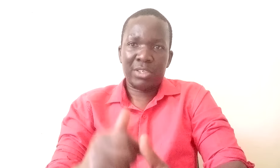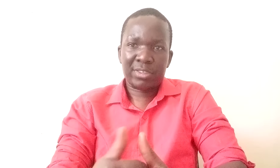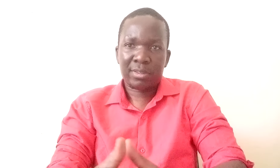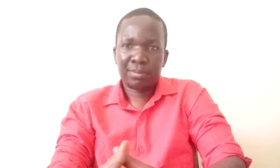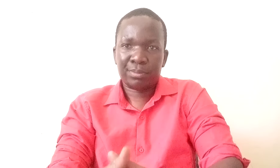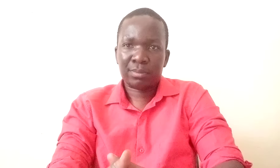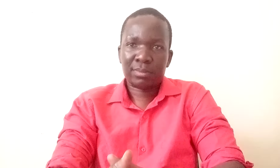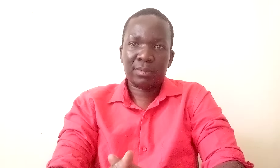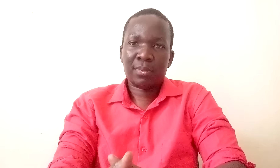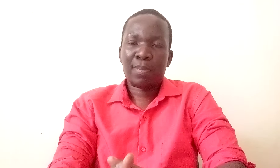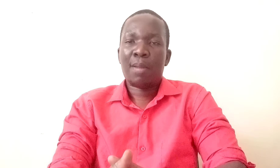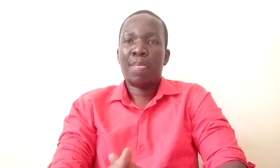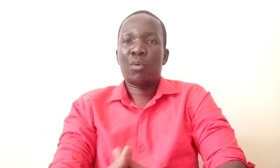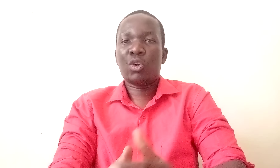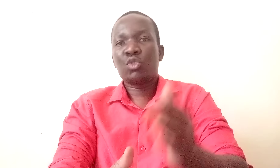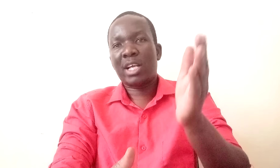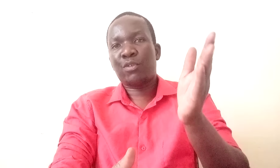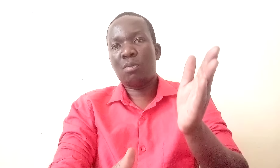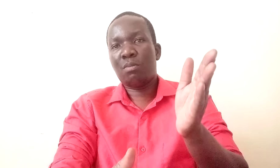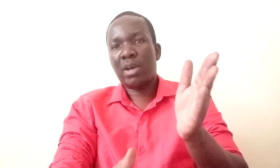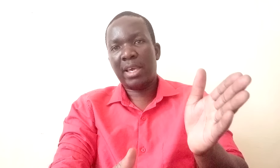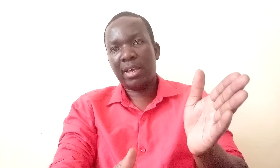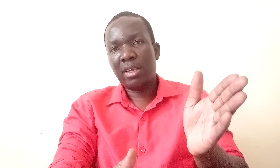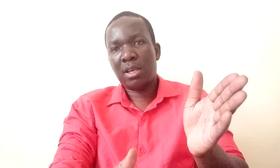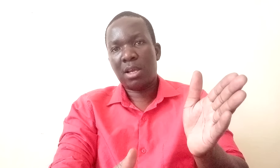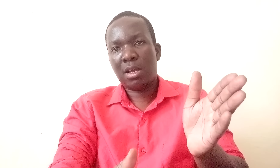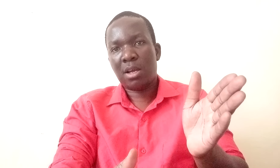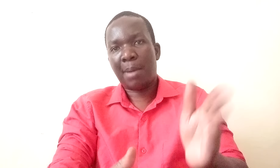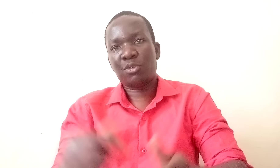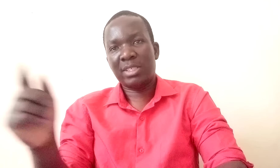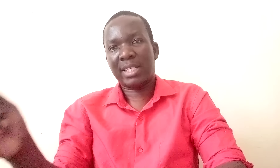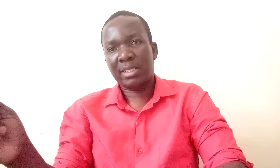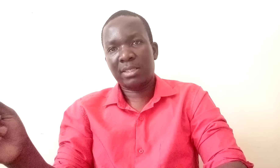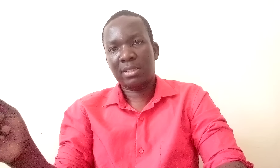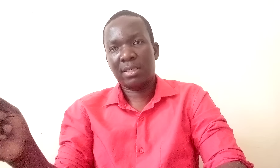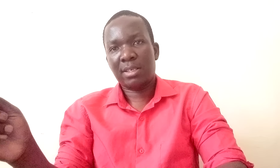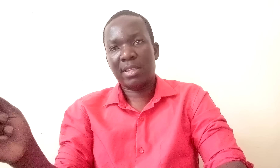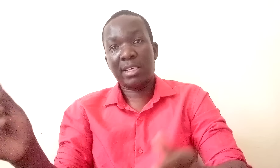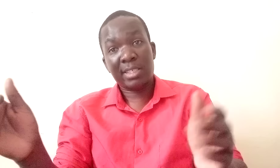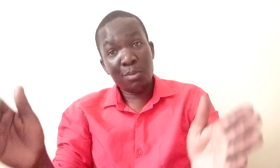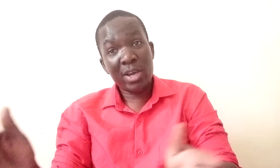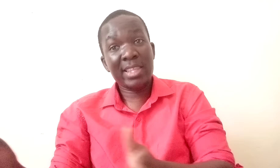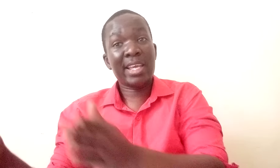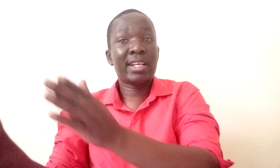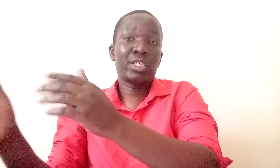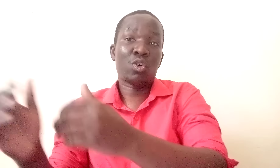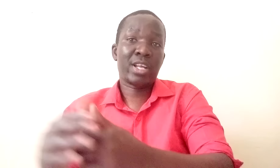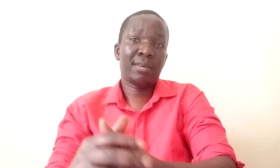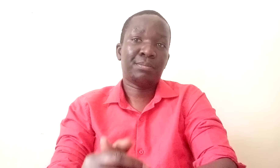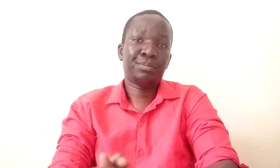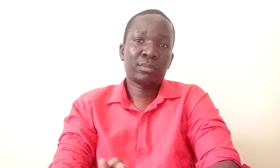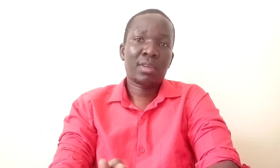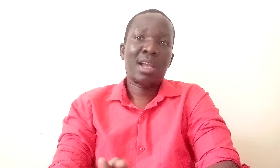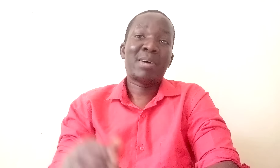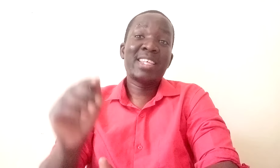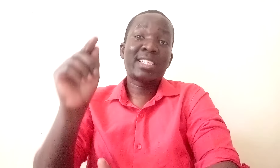alphabets, we're going to start from A up to Z, the same way in the English order, but this is how we